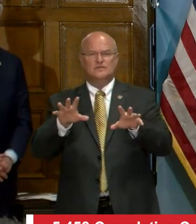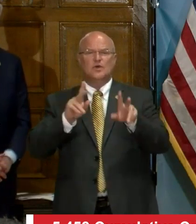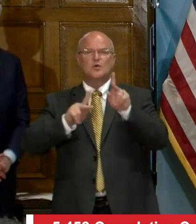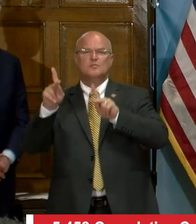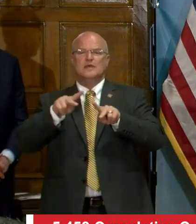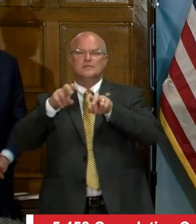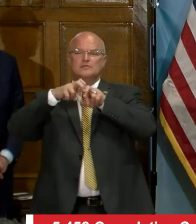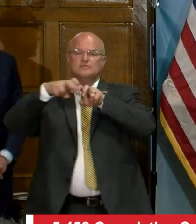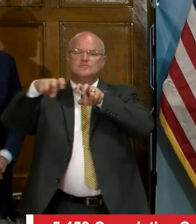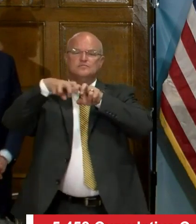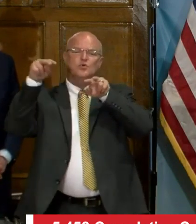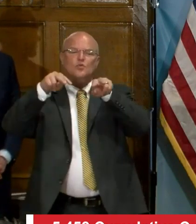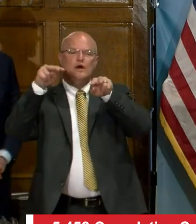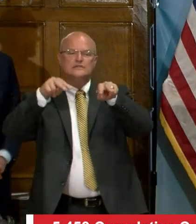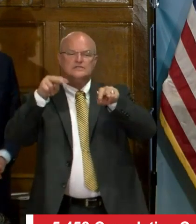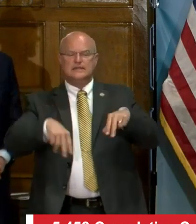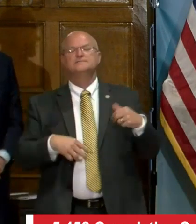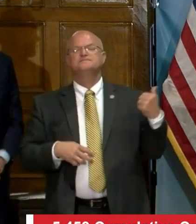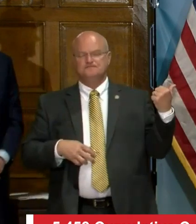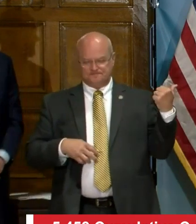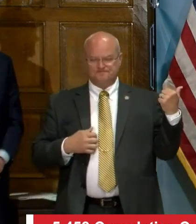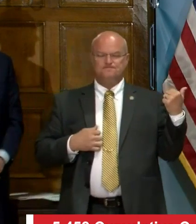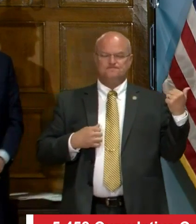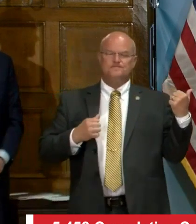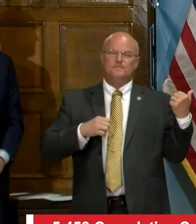spectators of any of these? Yes.